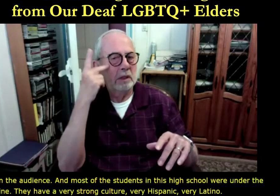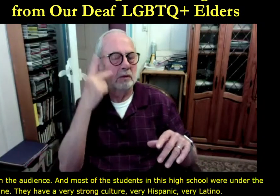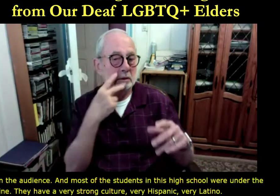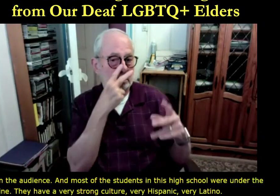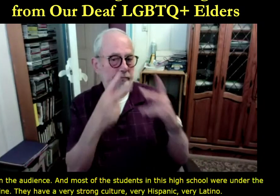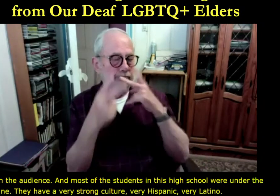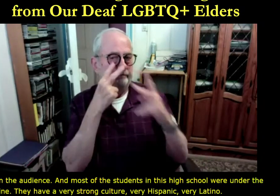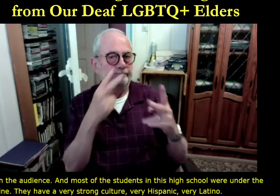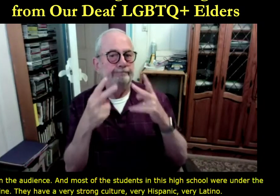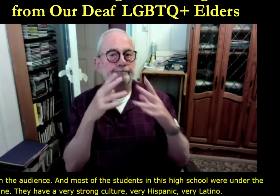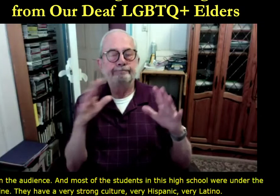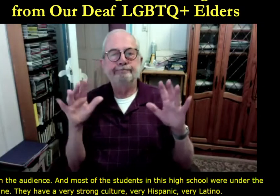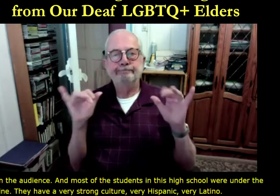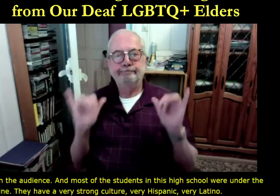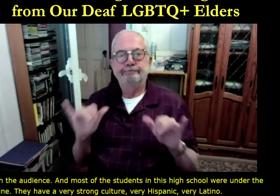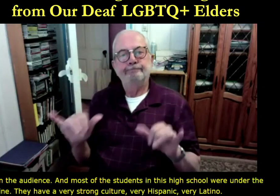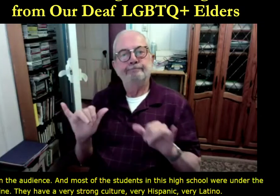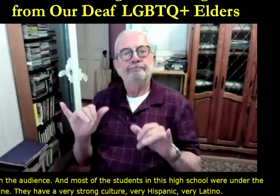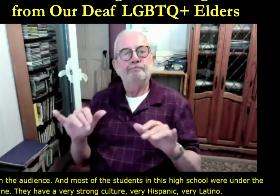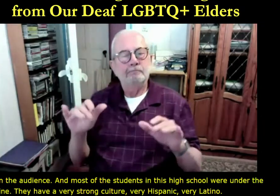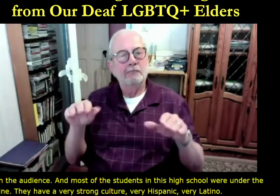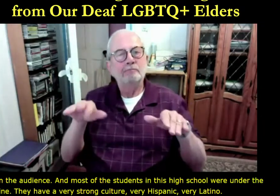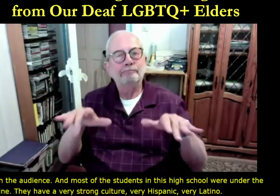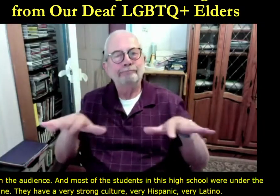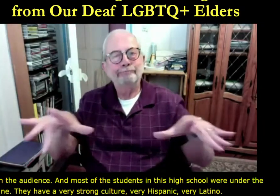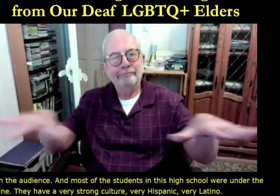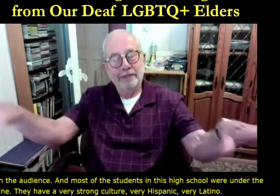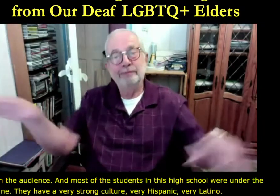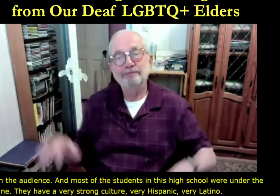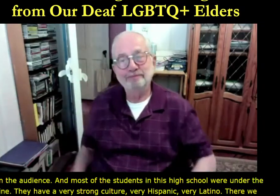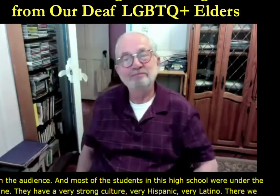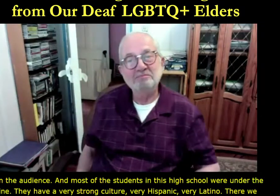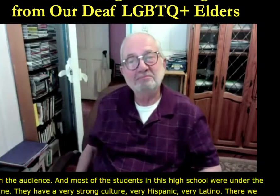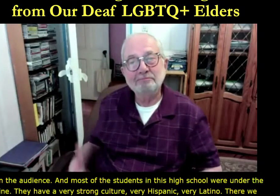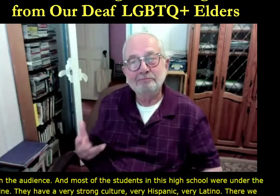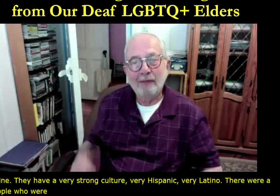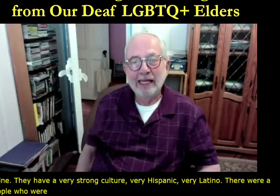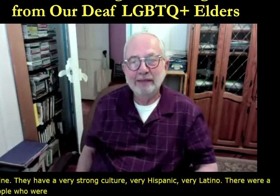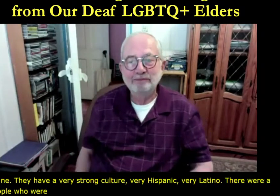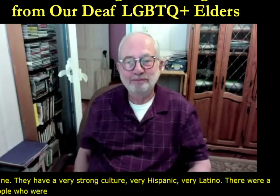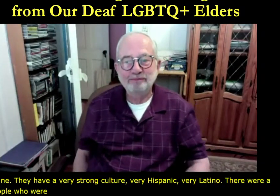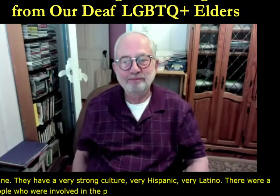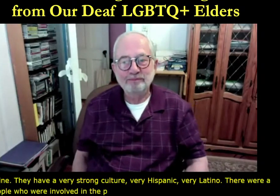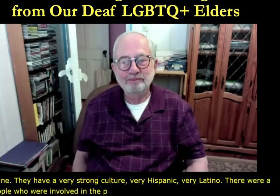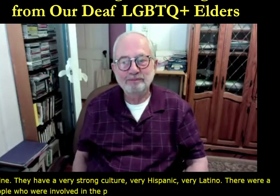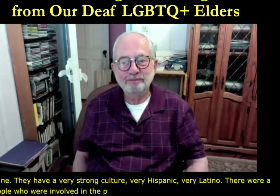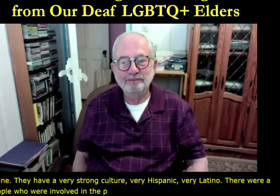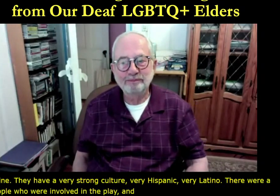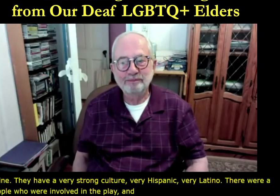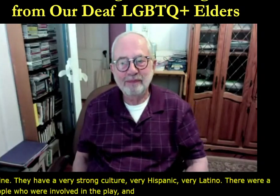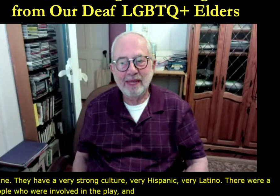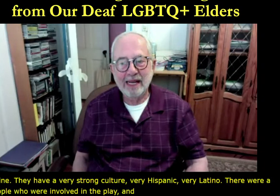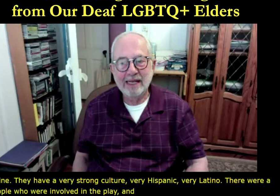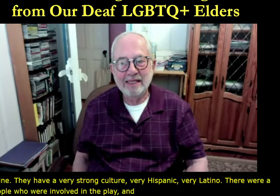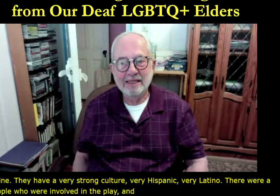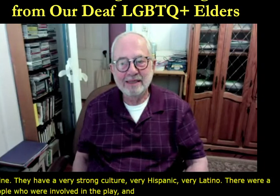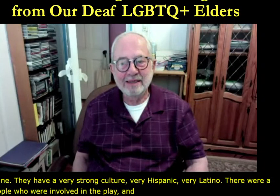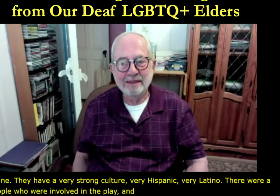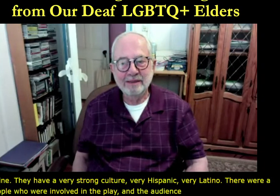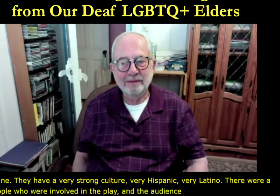the the people who were in the plays they saw in the media they saw there around the school and the parents saw that and it spread throughout the the